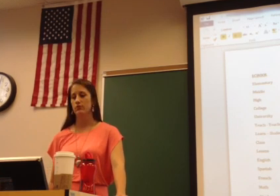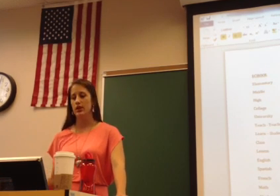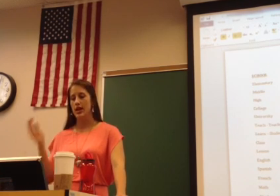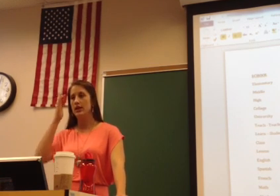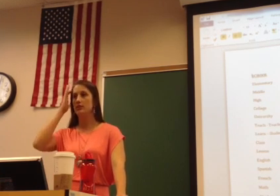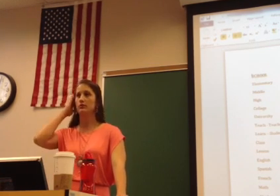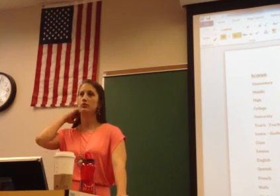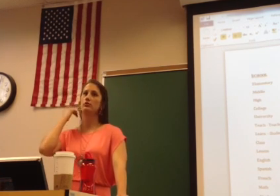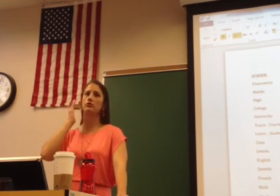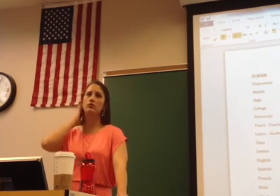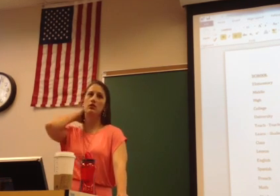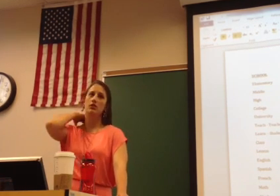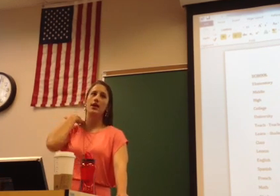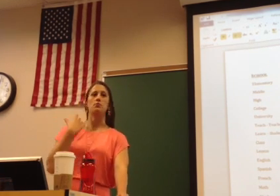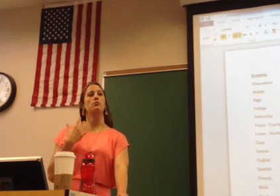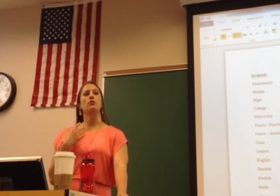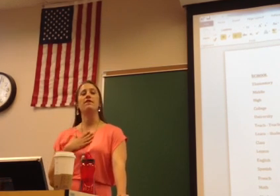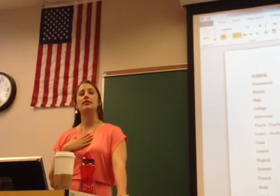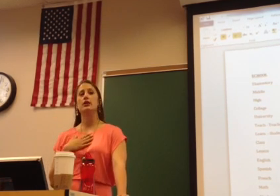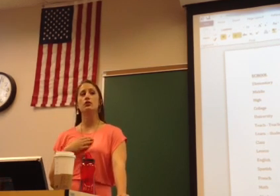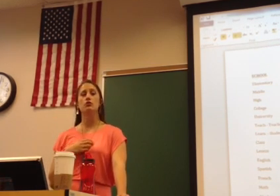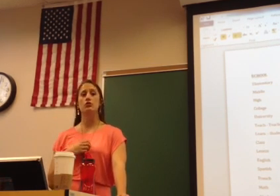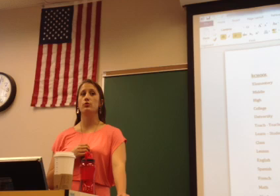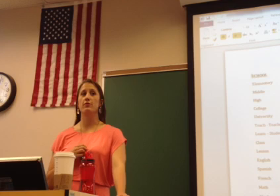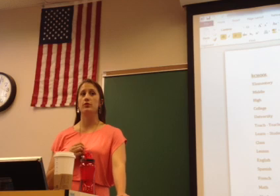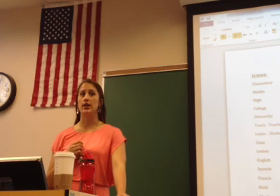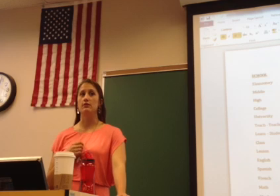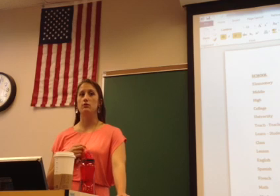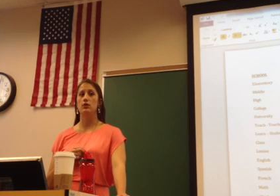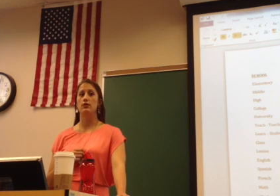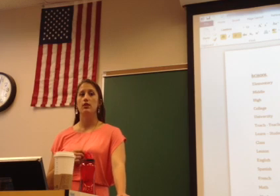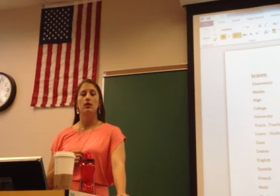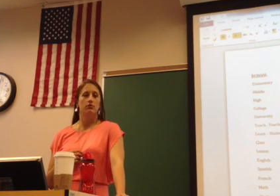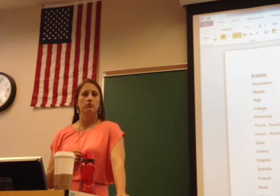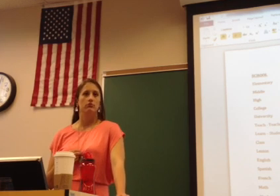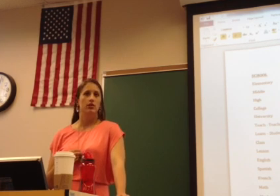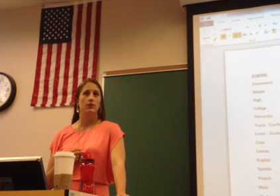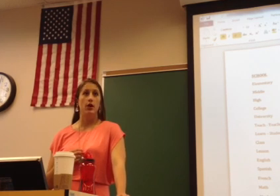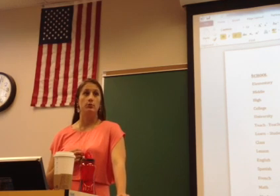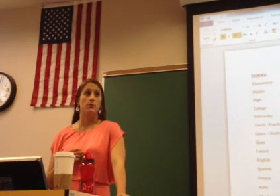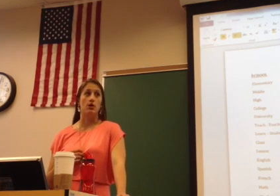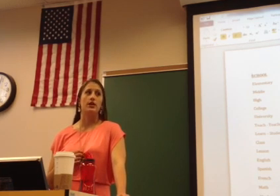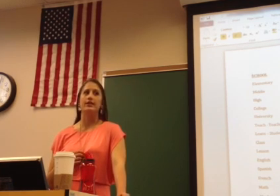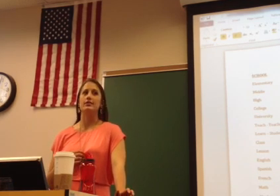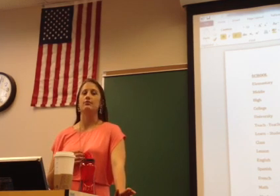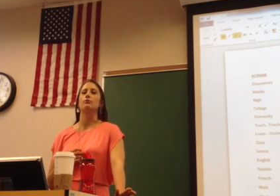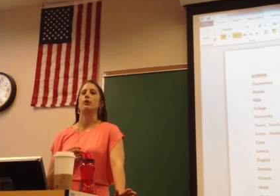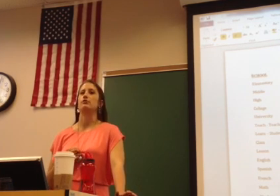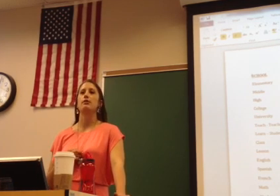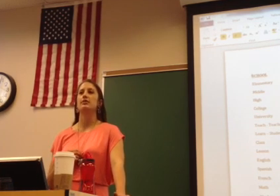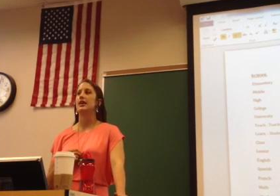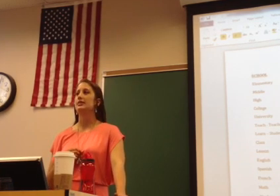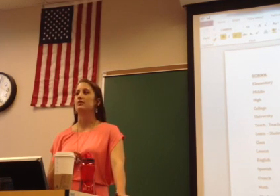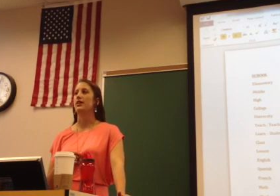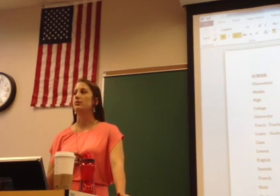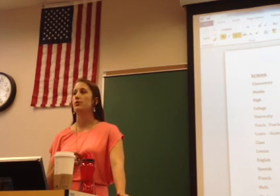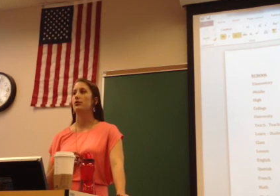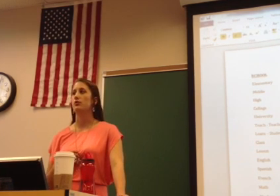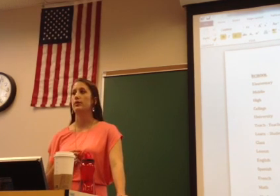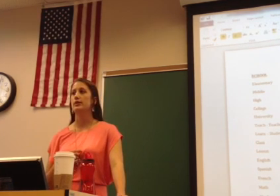Okay? Remember, if I tell you there's 3 or 4 signs for one, it would help to mark it, because remember, I do make mistakes, and if I end up putting it on the quiz, and